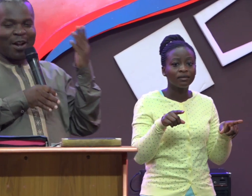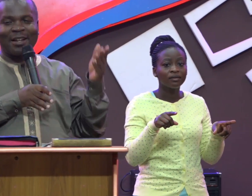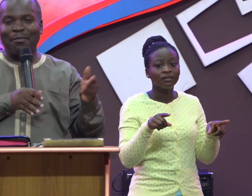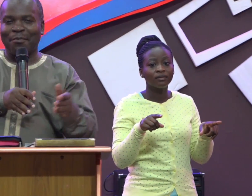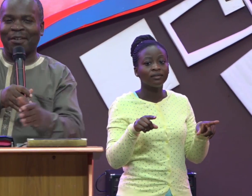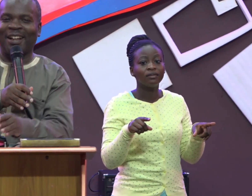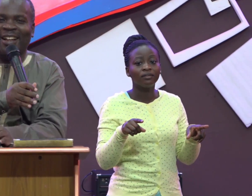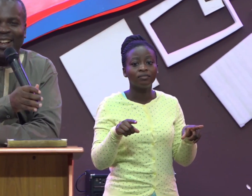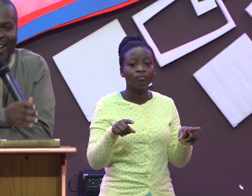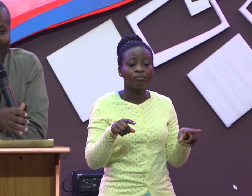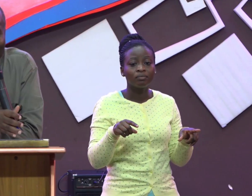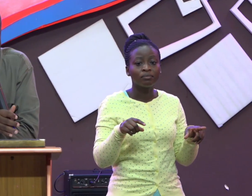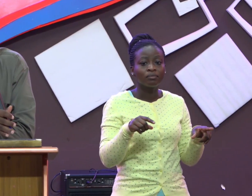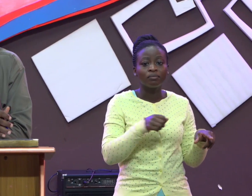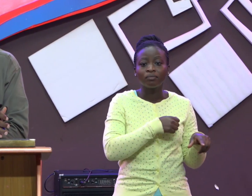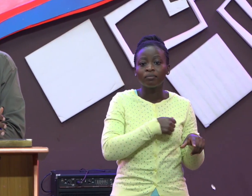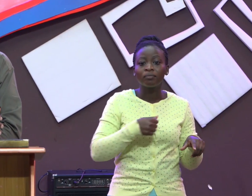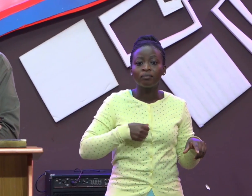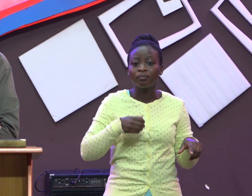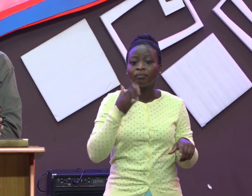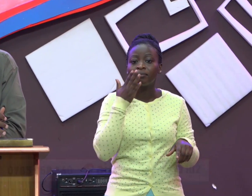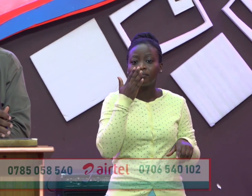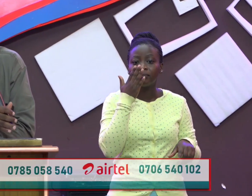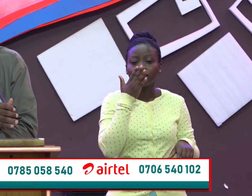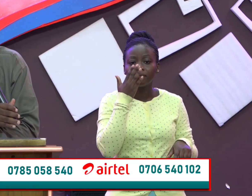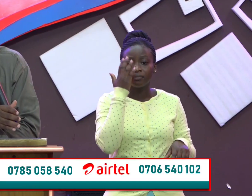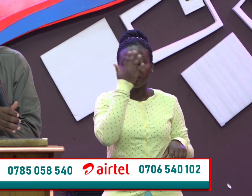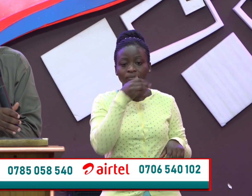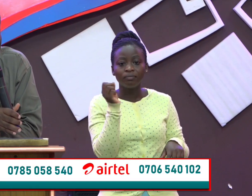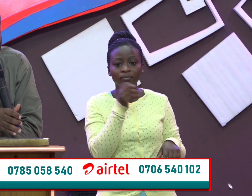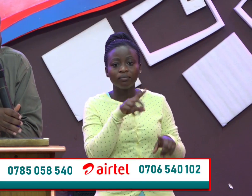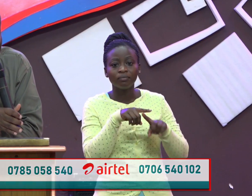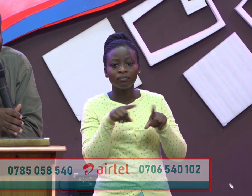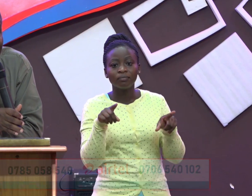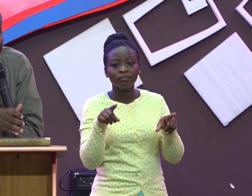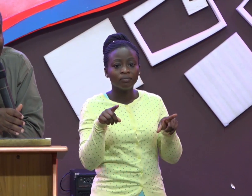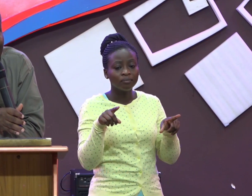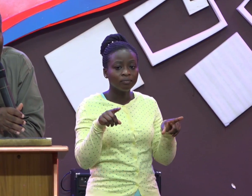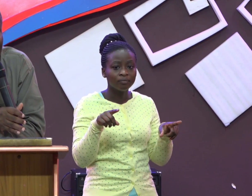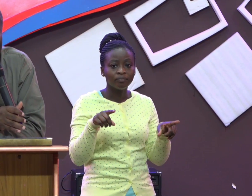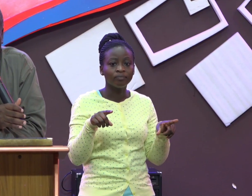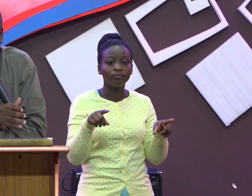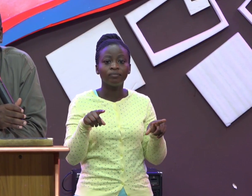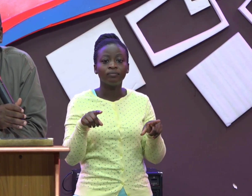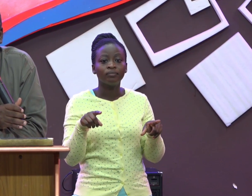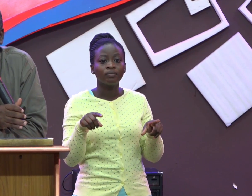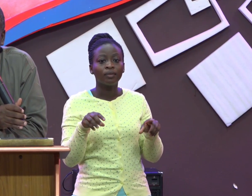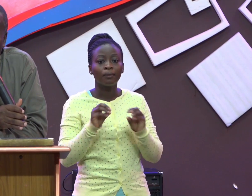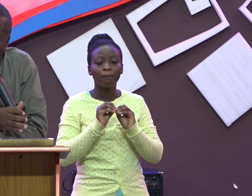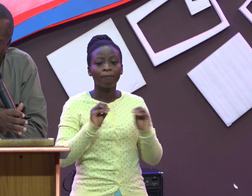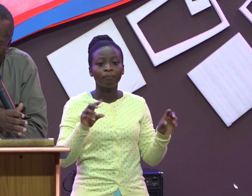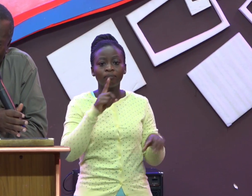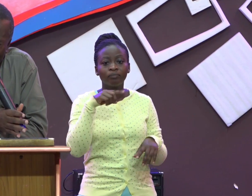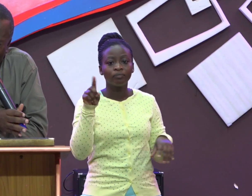getting you to add a bomb. But you're taking a bomb for your soul. Musego go to them kanisa. You're taking a wolf seated in the church. Nzenkulabude. I'm warning